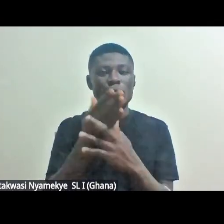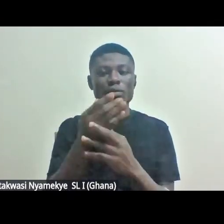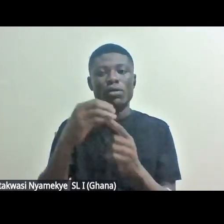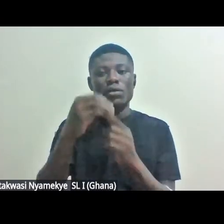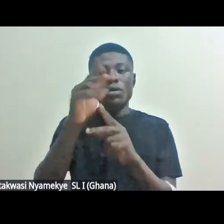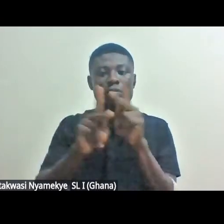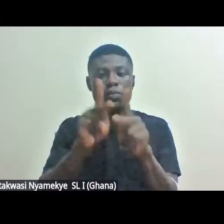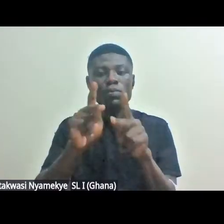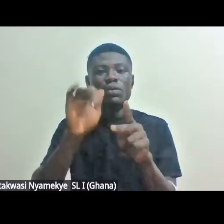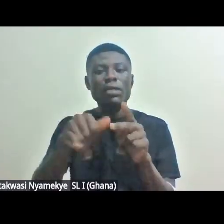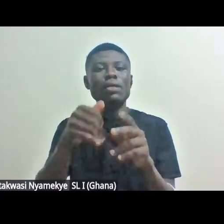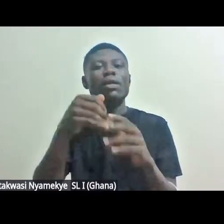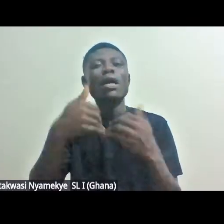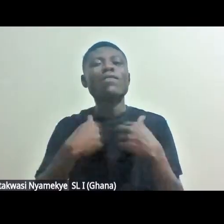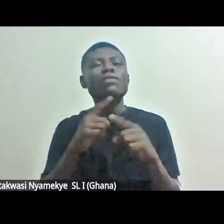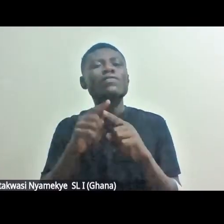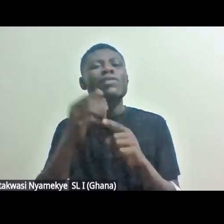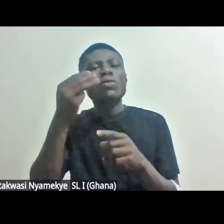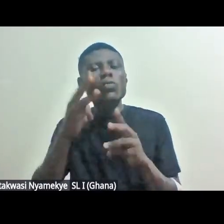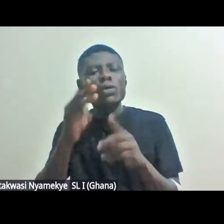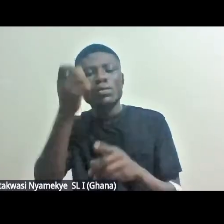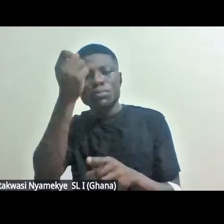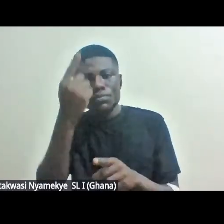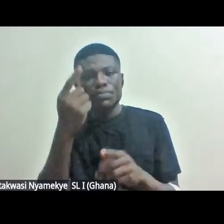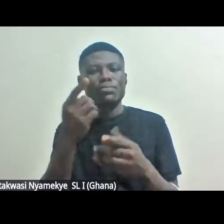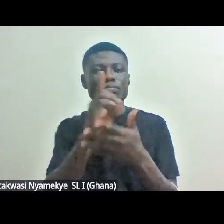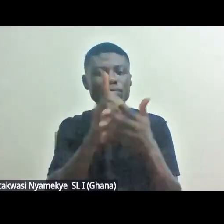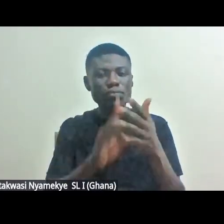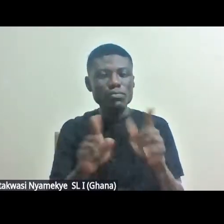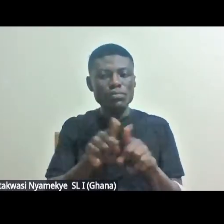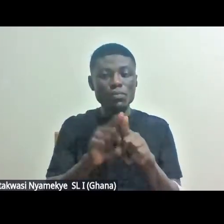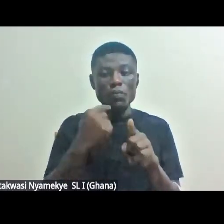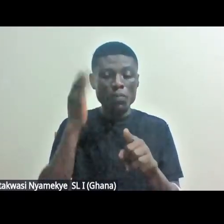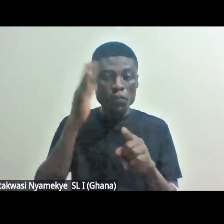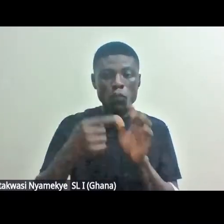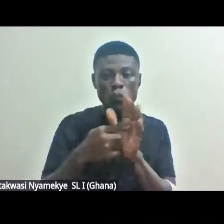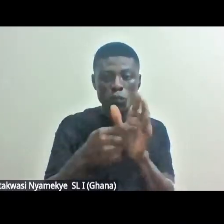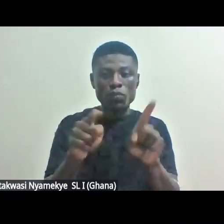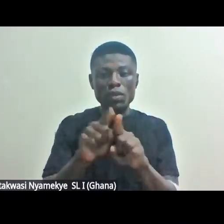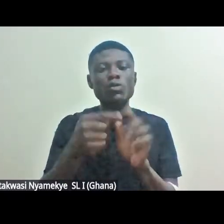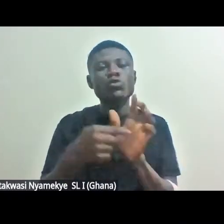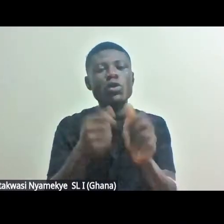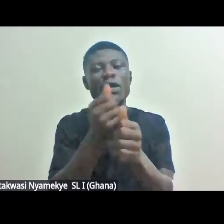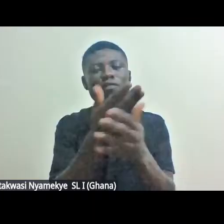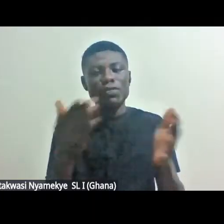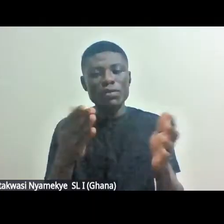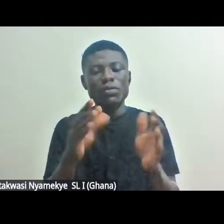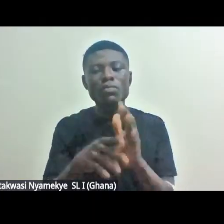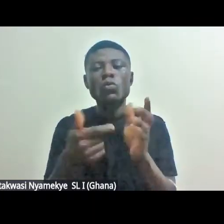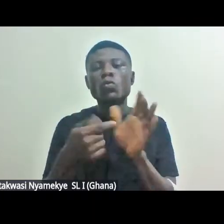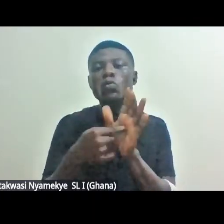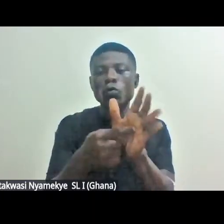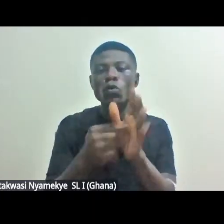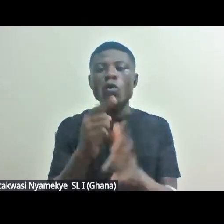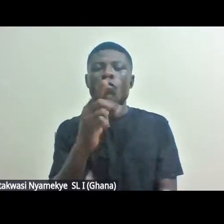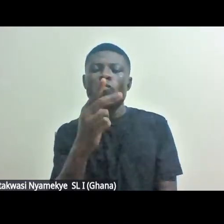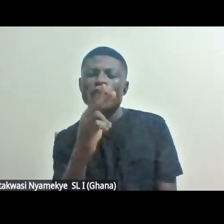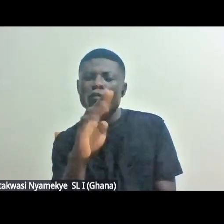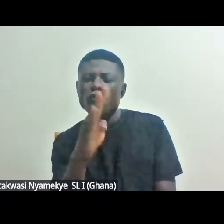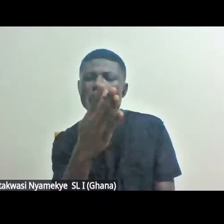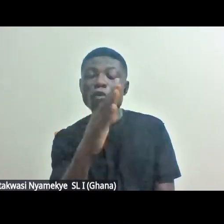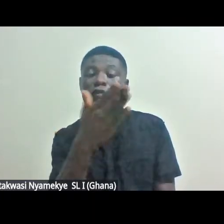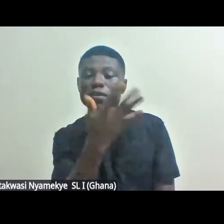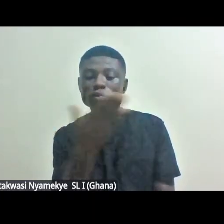with neurodivergence. I'm going to show, I'm not going to show everything. I want to show 4 or 5 things and do